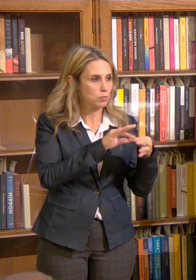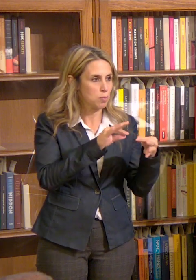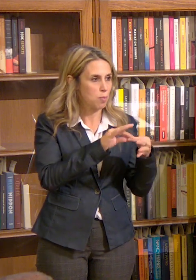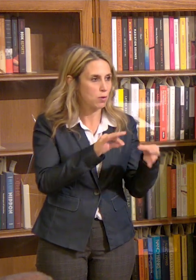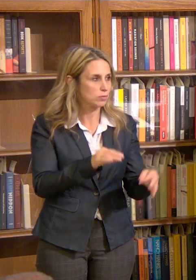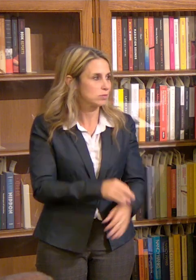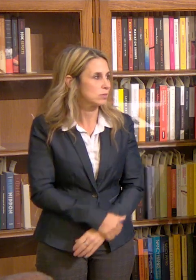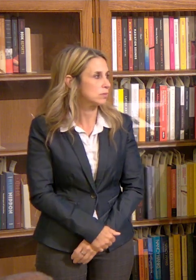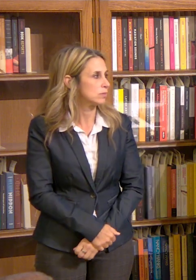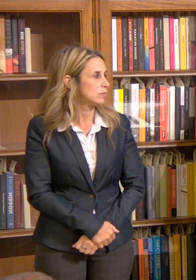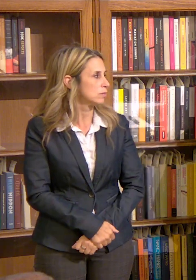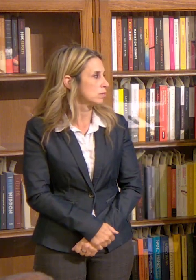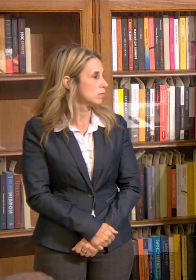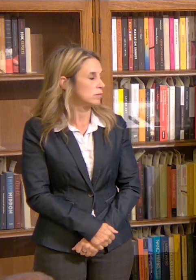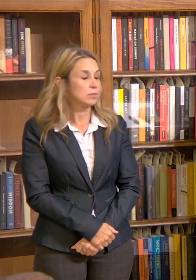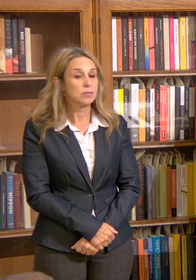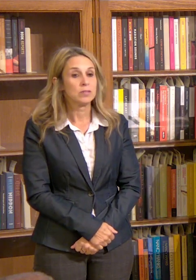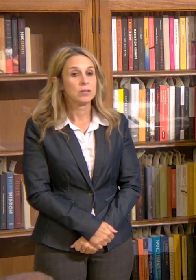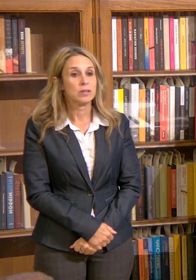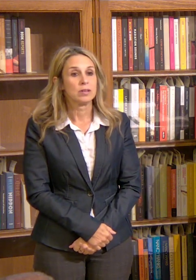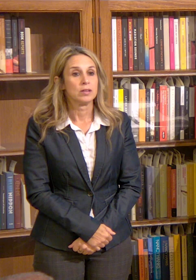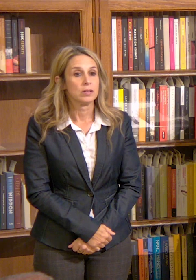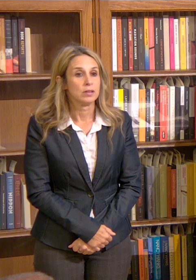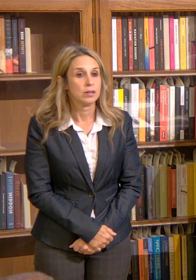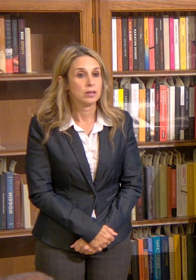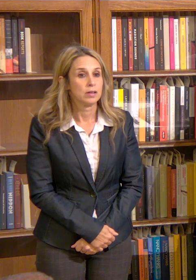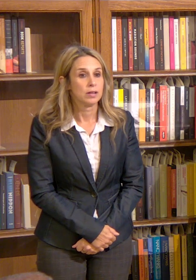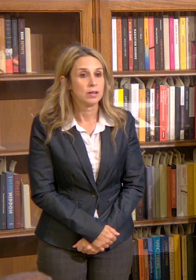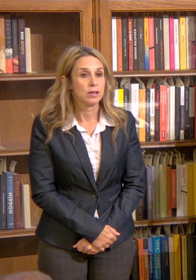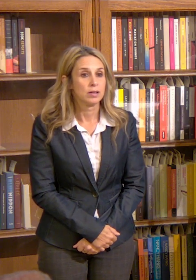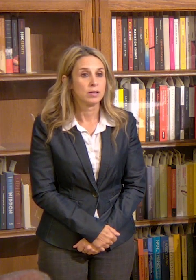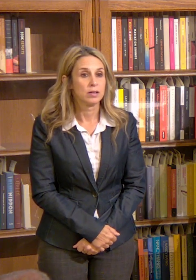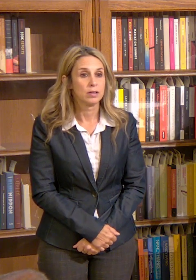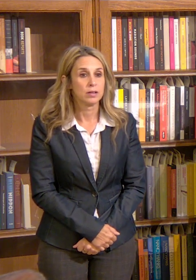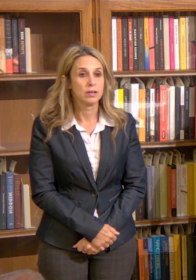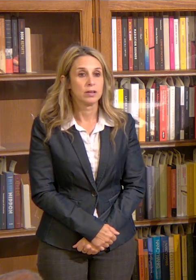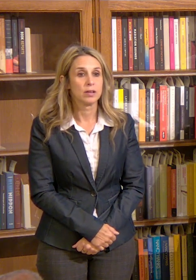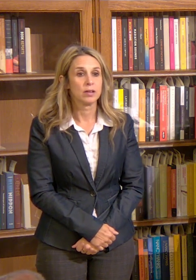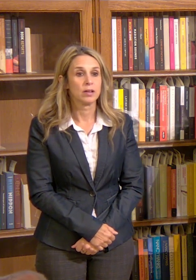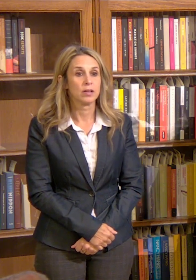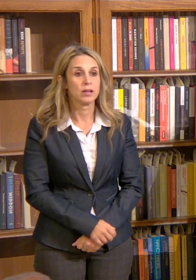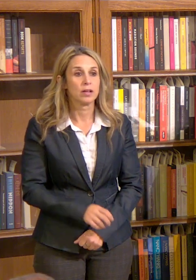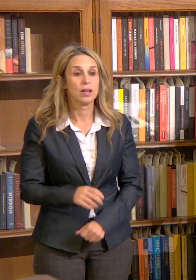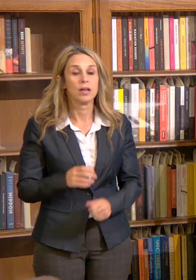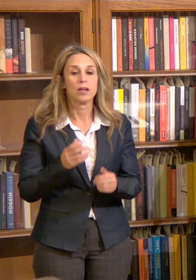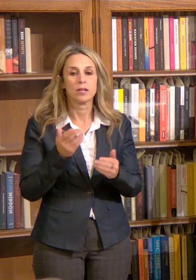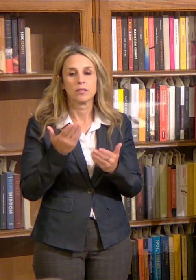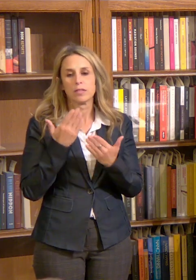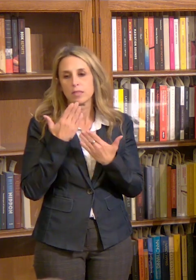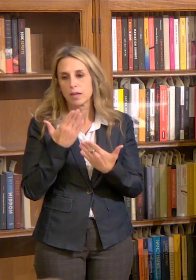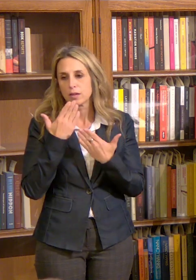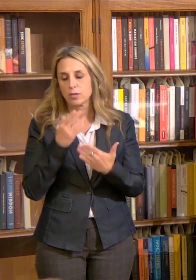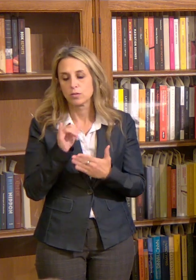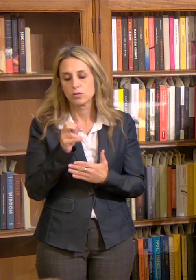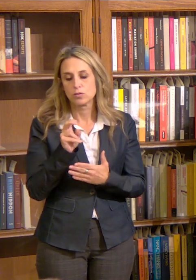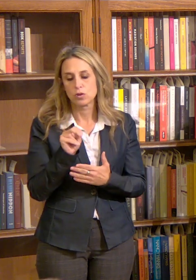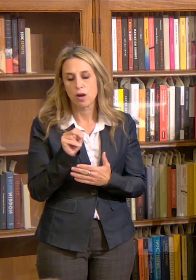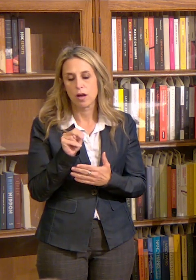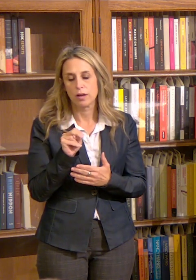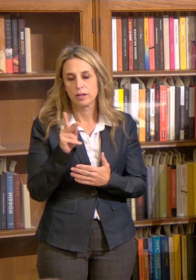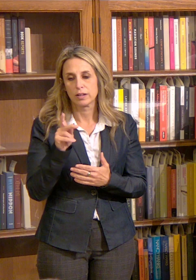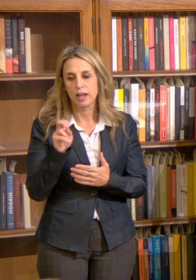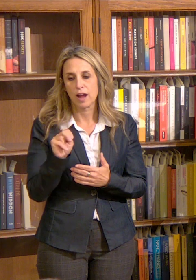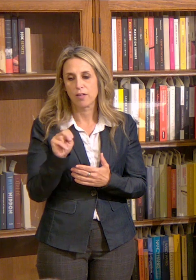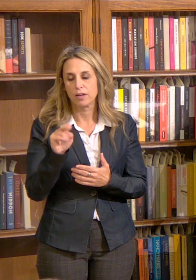okay um so first and foremost I want to lend thanks to John and Karen Franklin